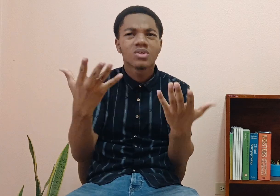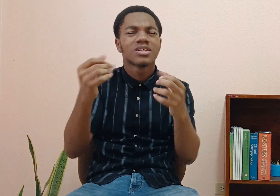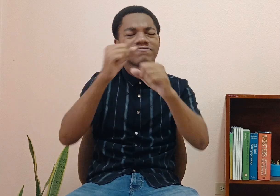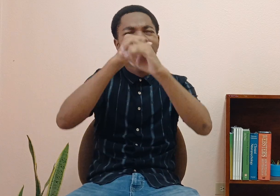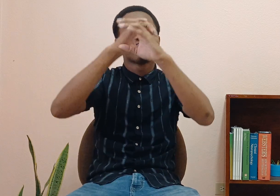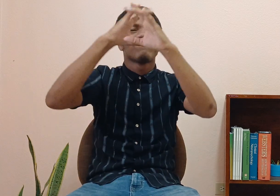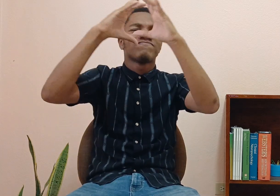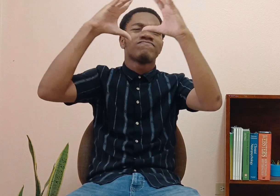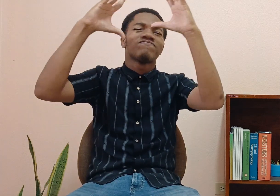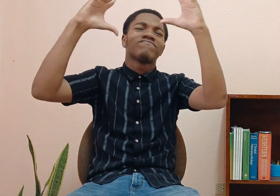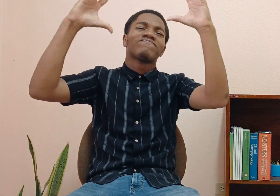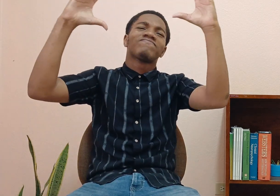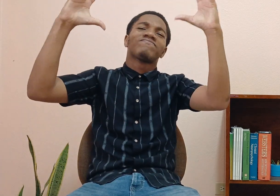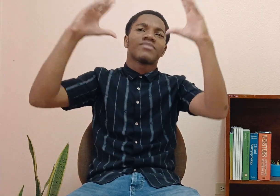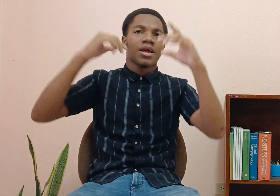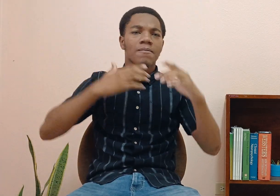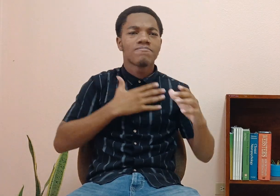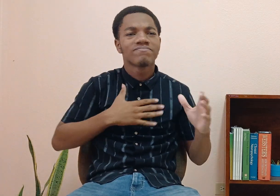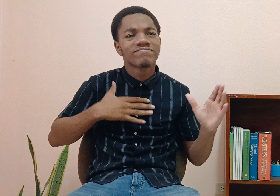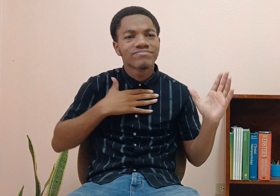Please make the questions clear to me.